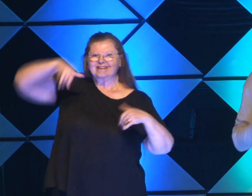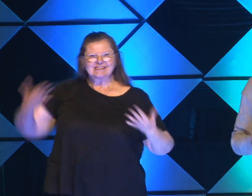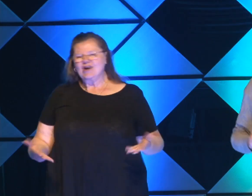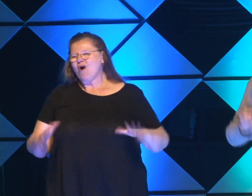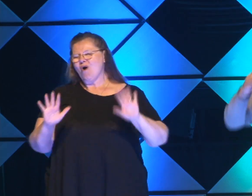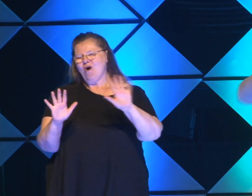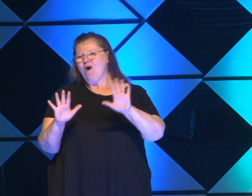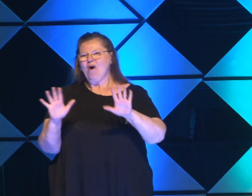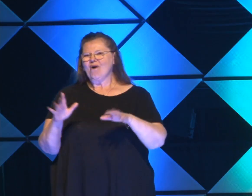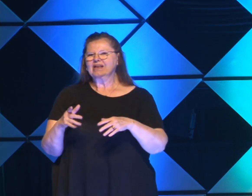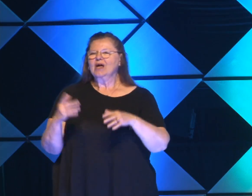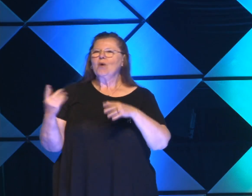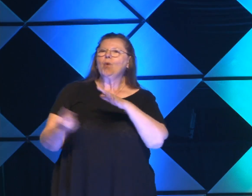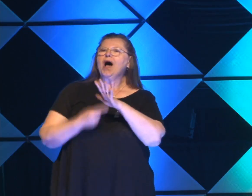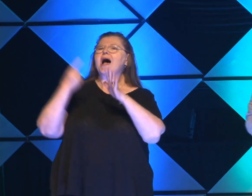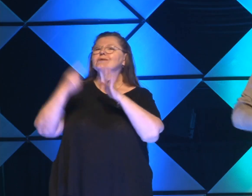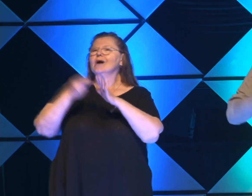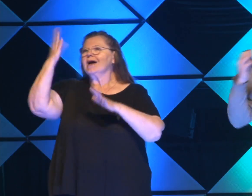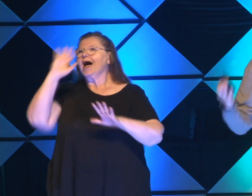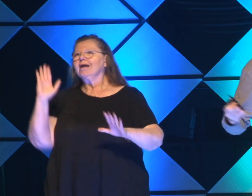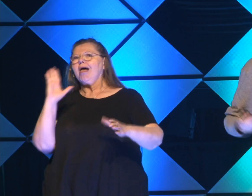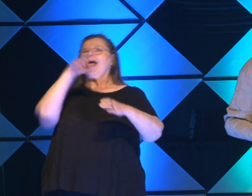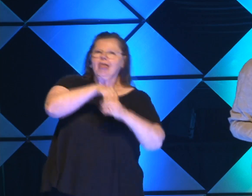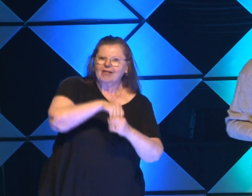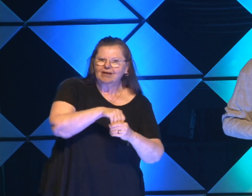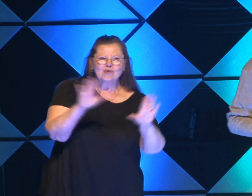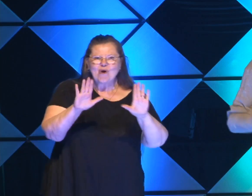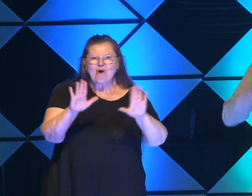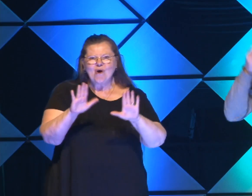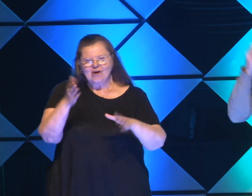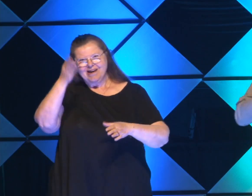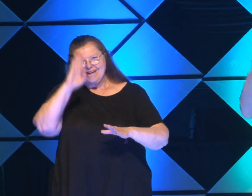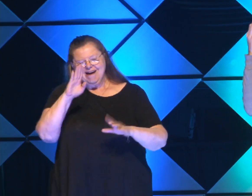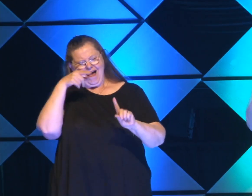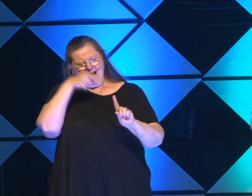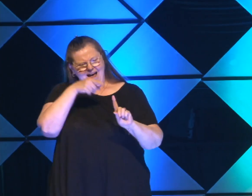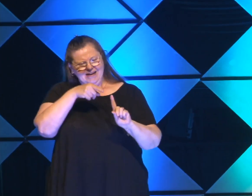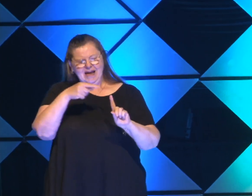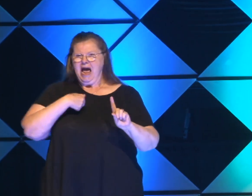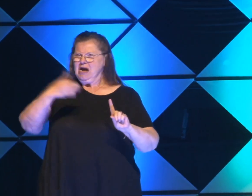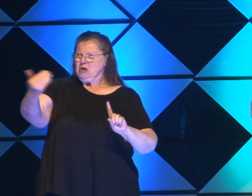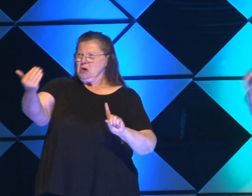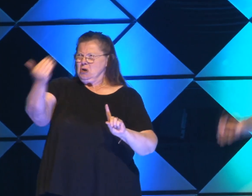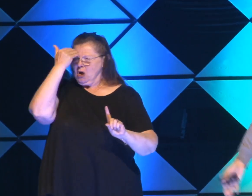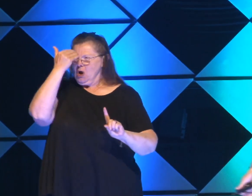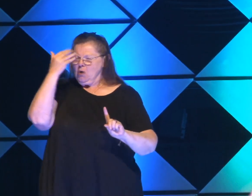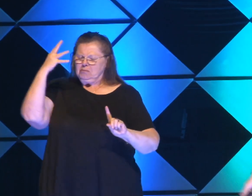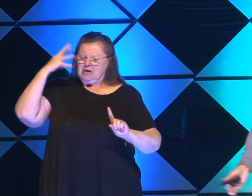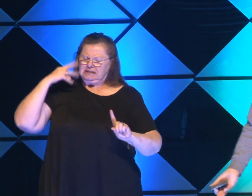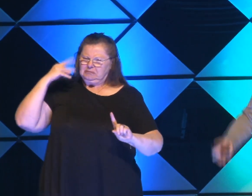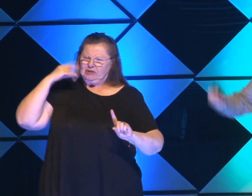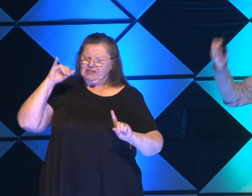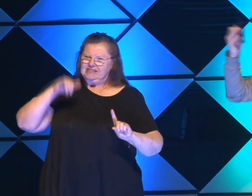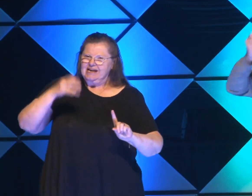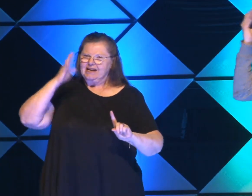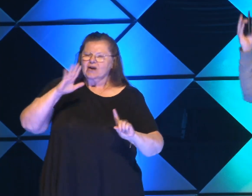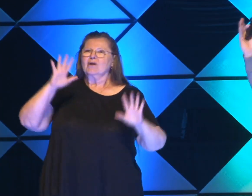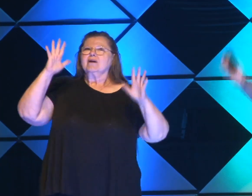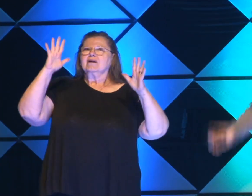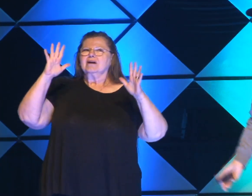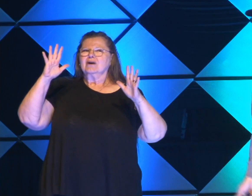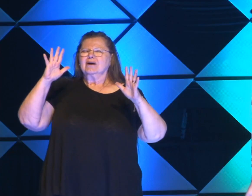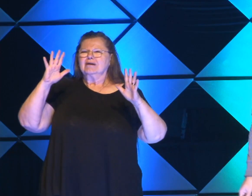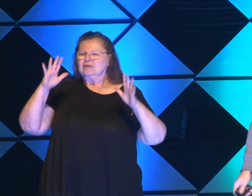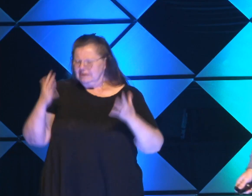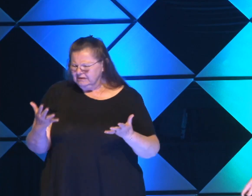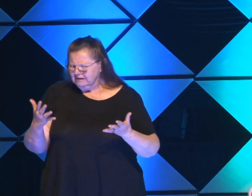who every now and then intervenes. That's not the way I think about God. But I know in my life, I've had experiences where I just go, I don't have another